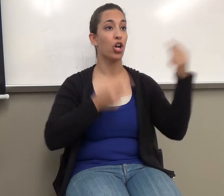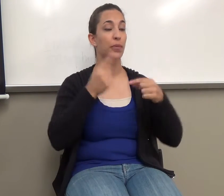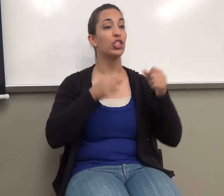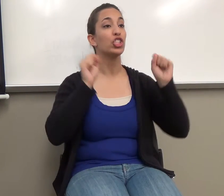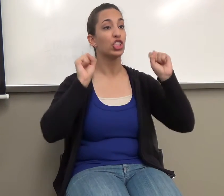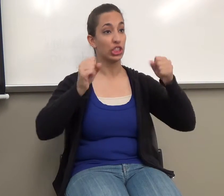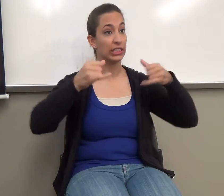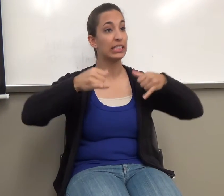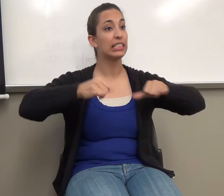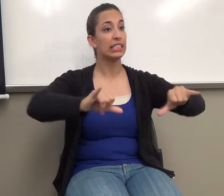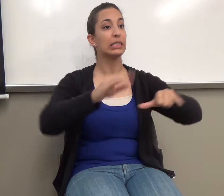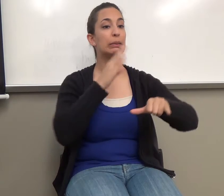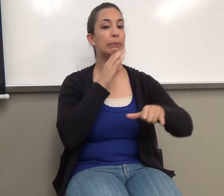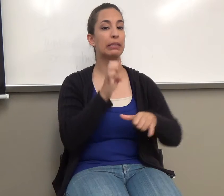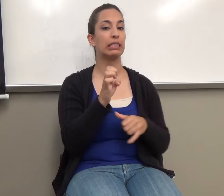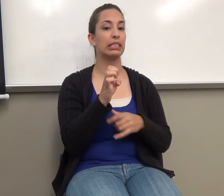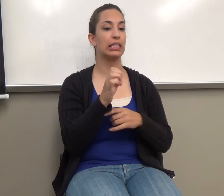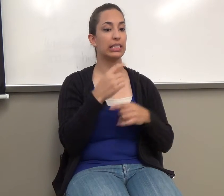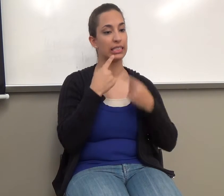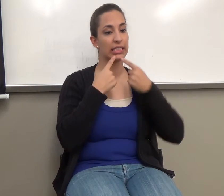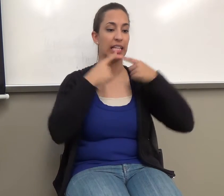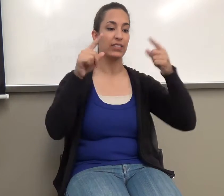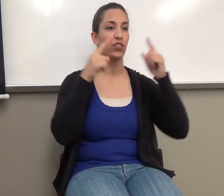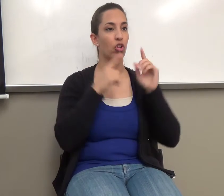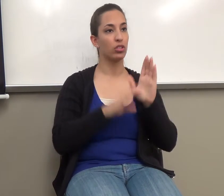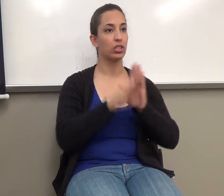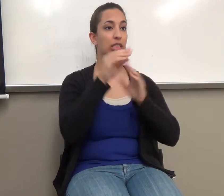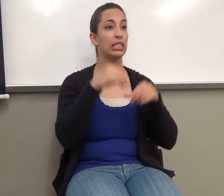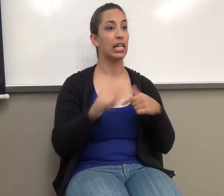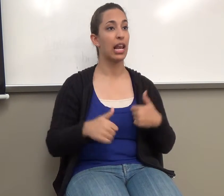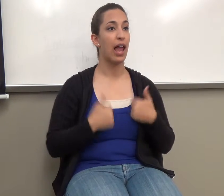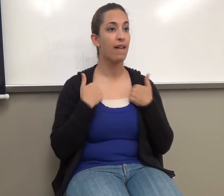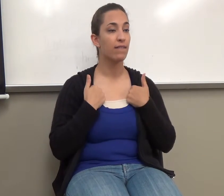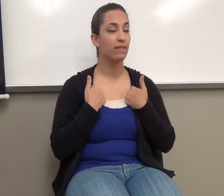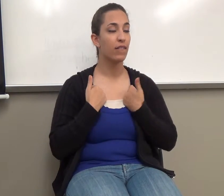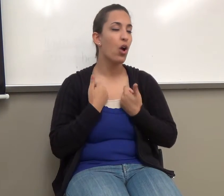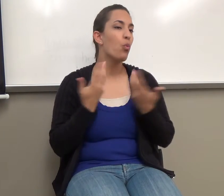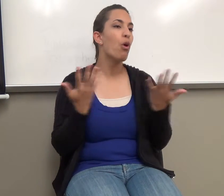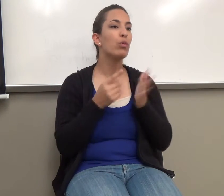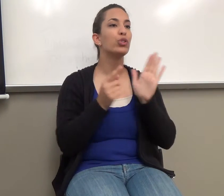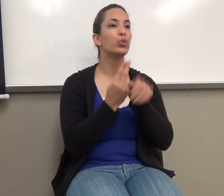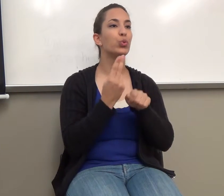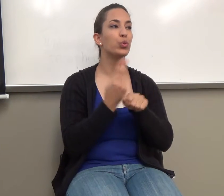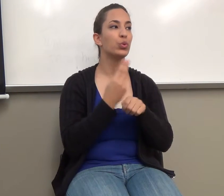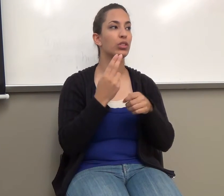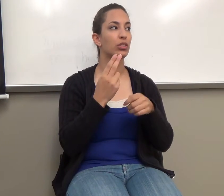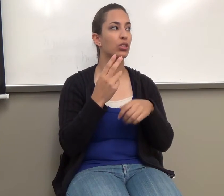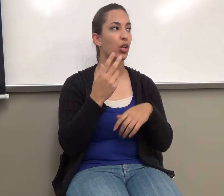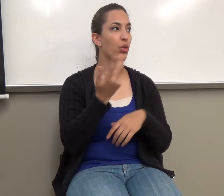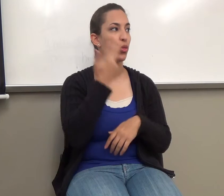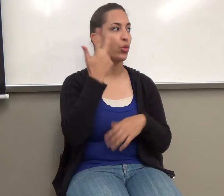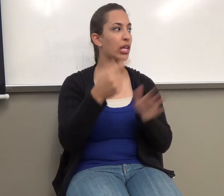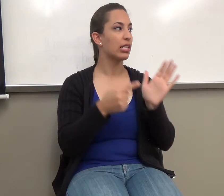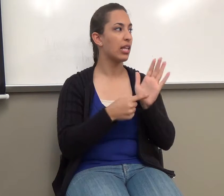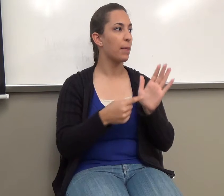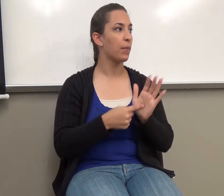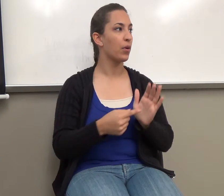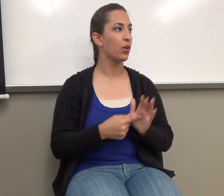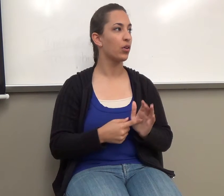out of high school can still be successful. What would you use as 3 examples for everything? Like 3 successful